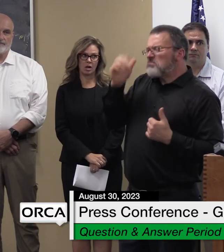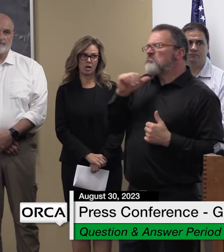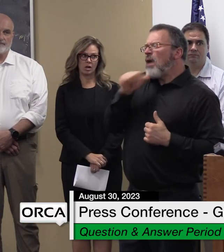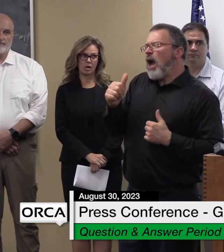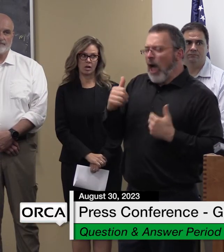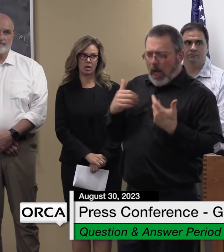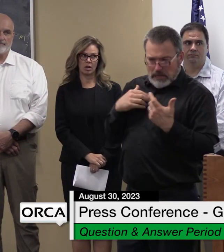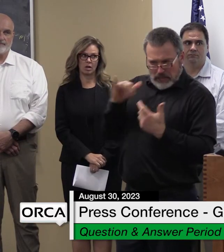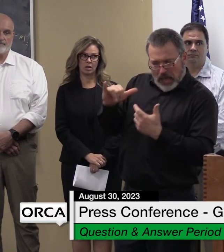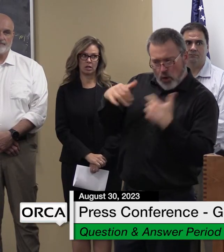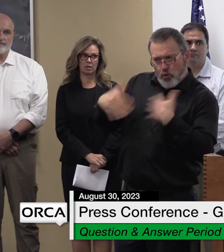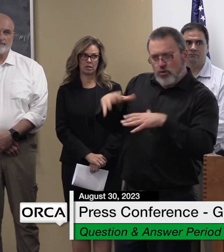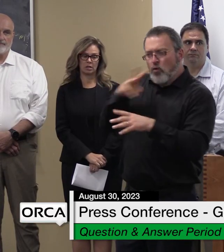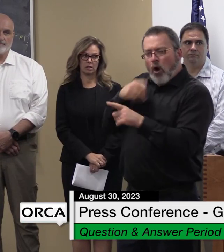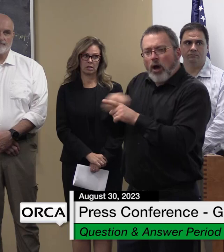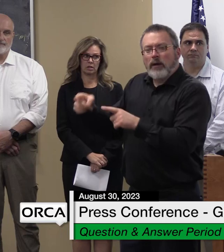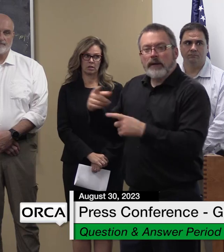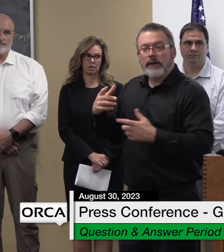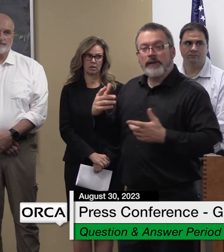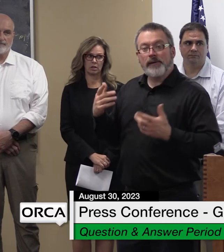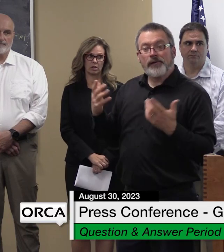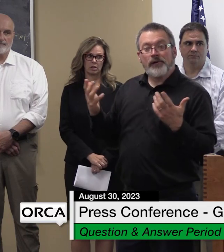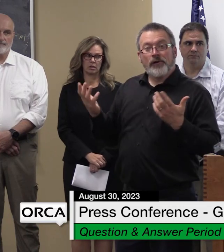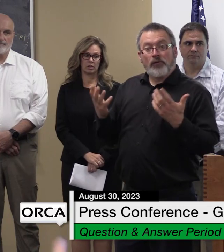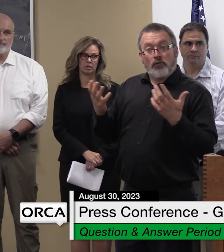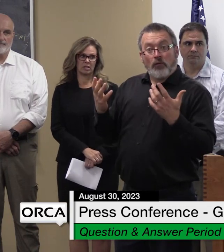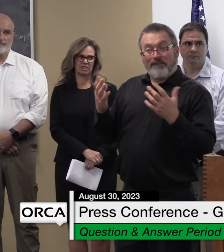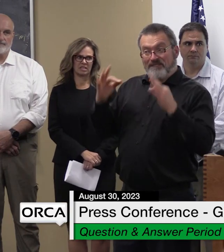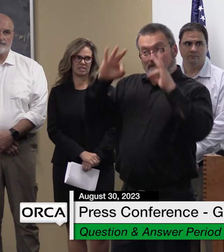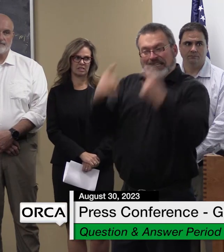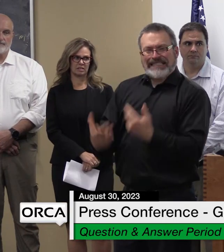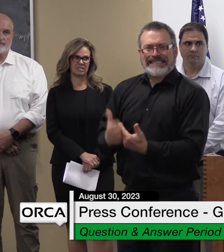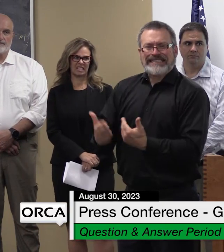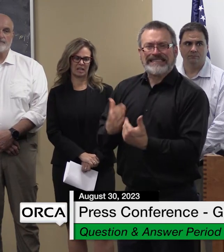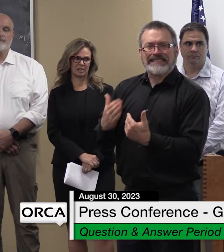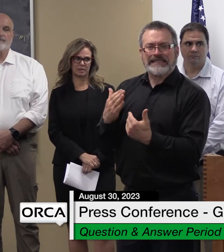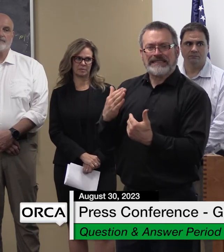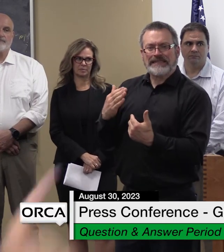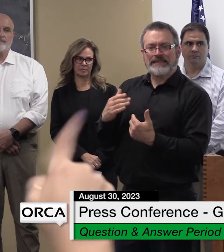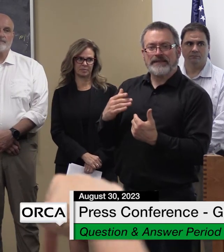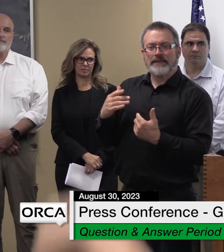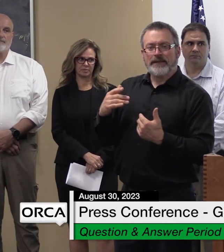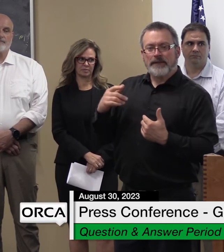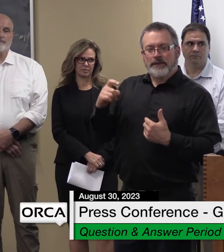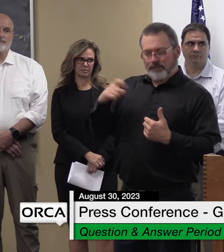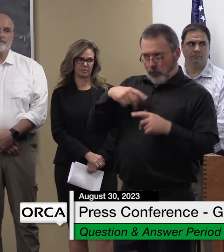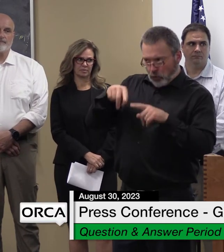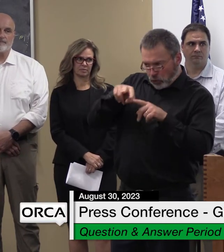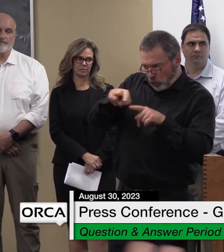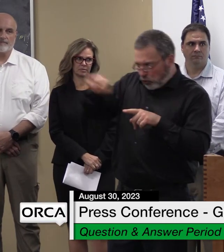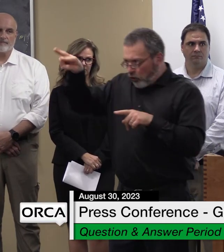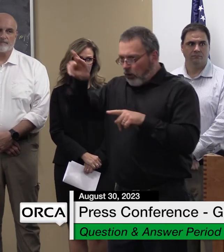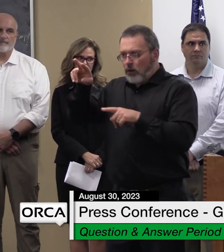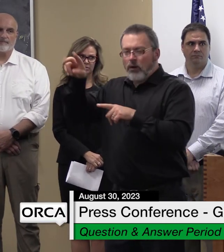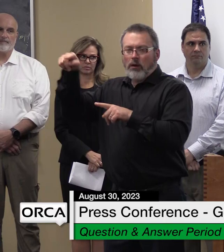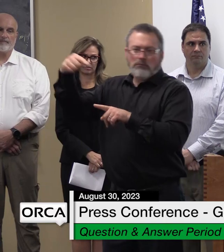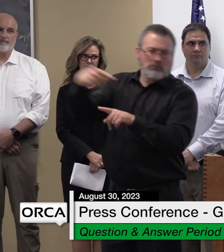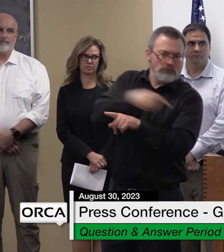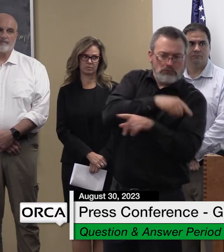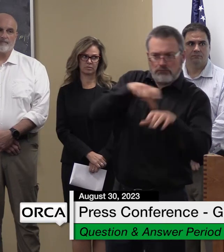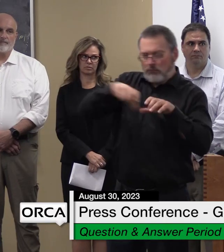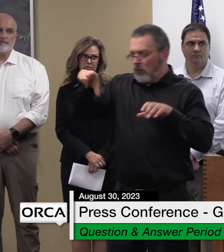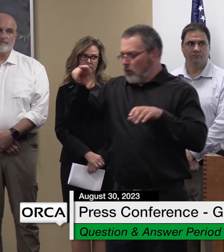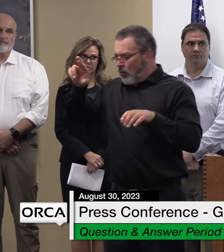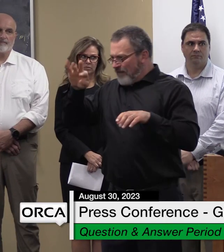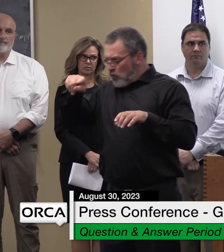the easiest route first. And when I see both upstream and downstream of Montpelier, again, you have to go all the